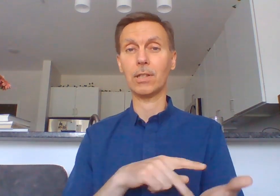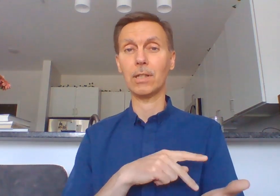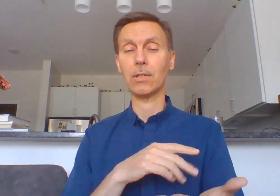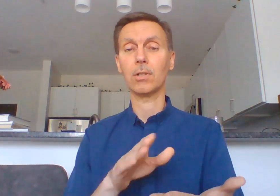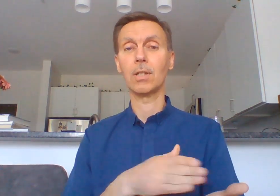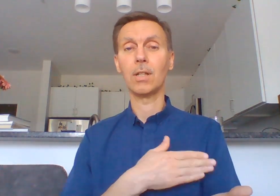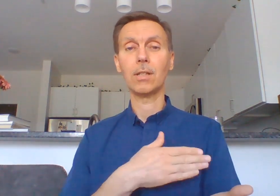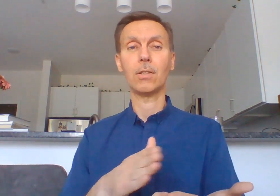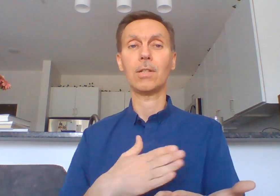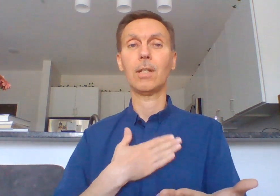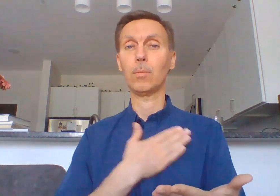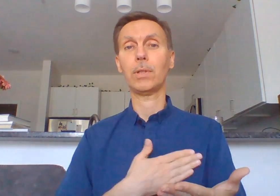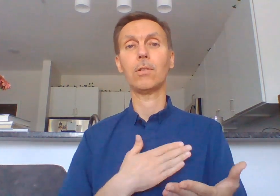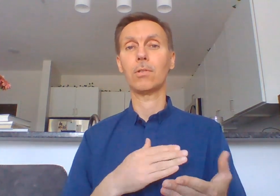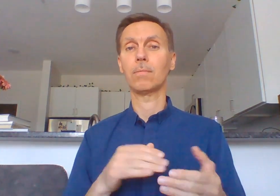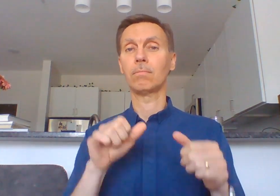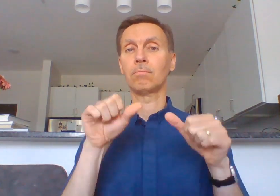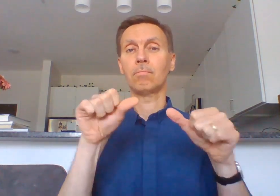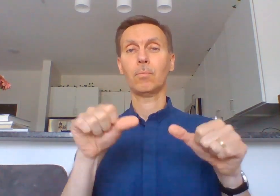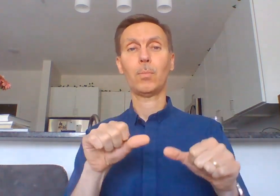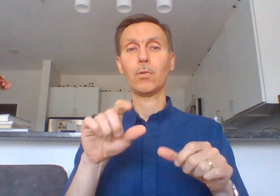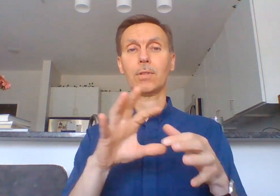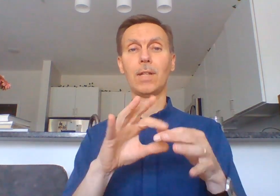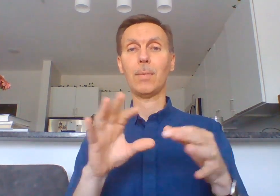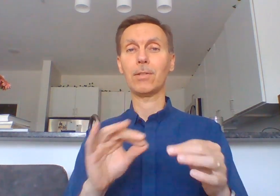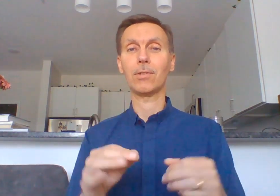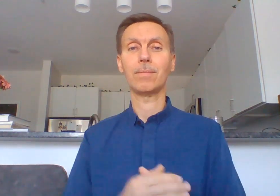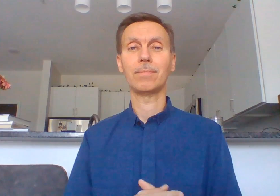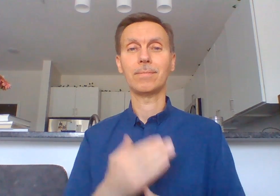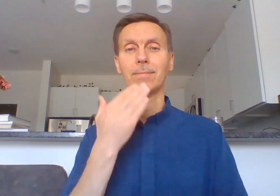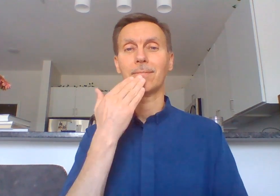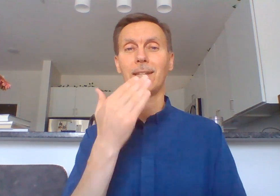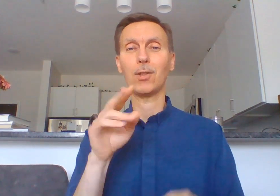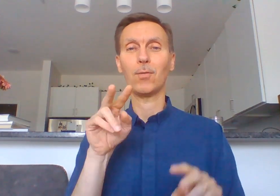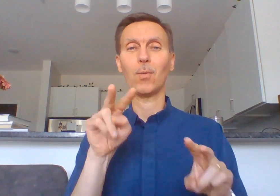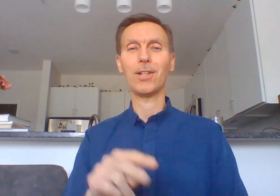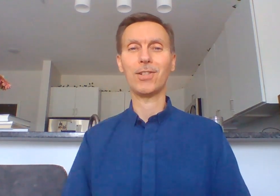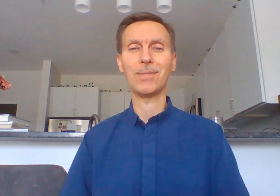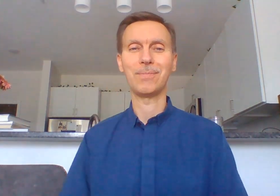in this hymn, please post comments. Thank you for watching.